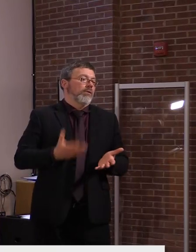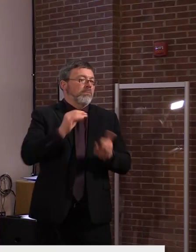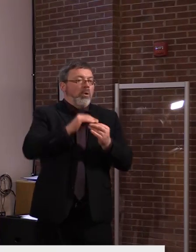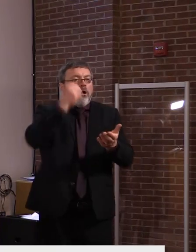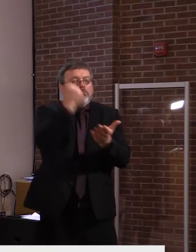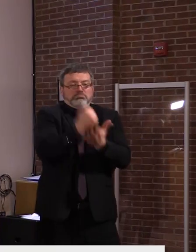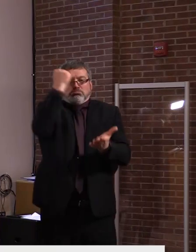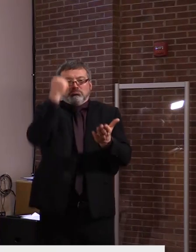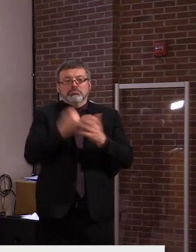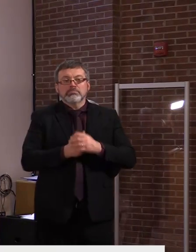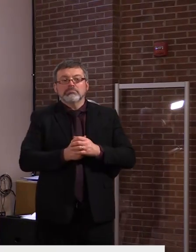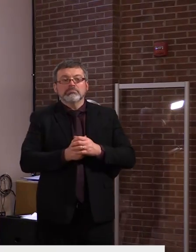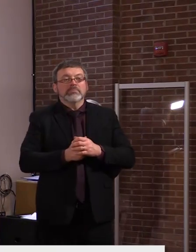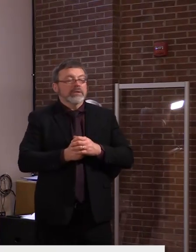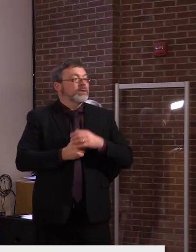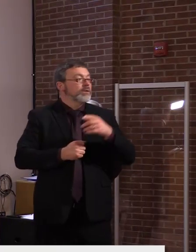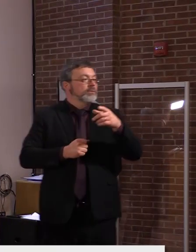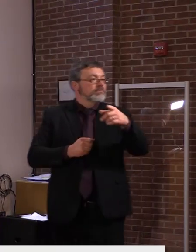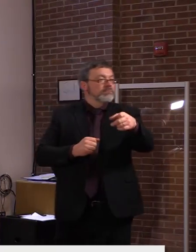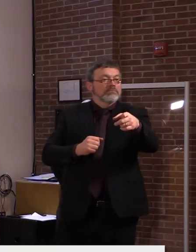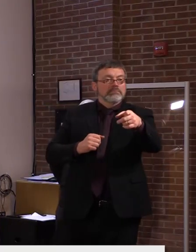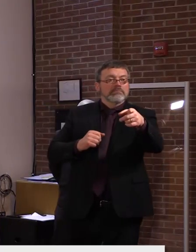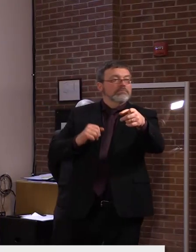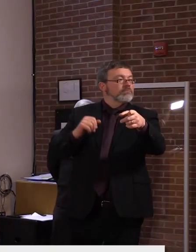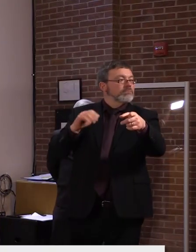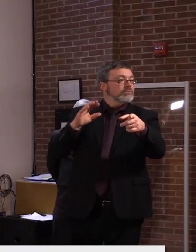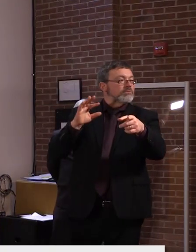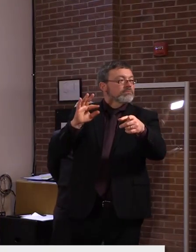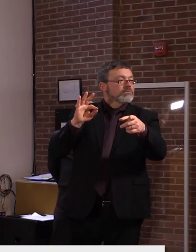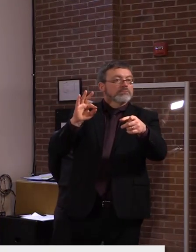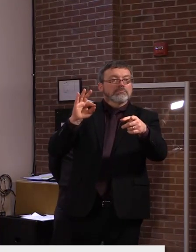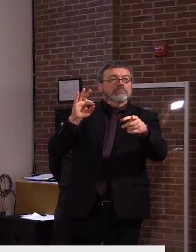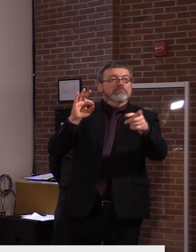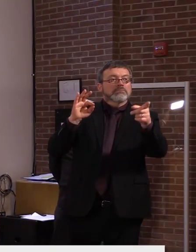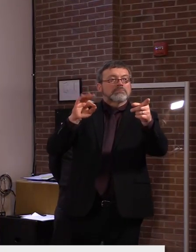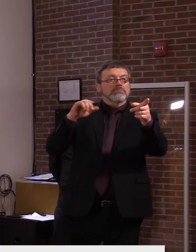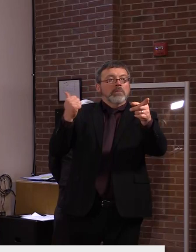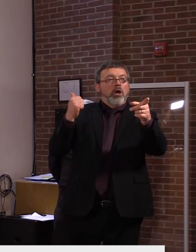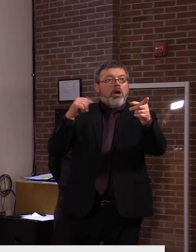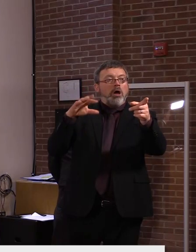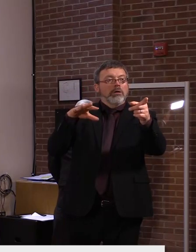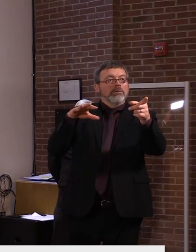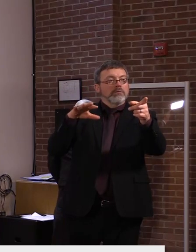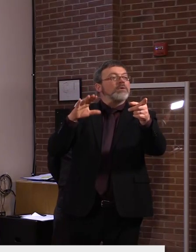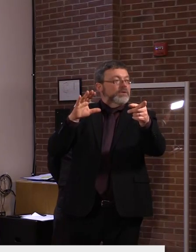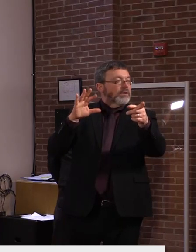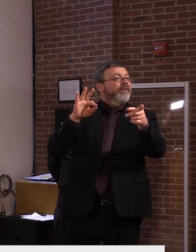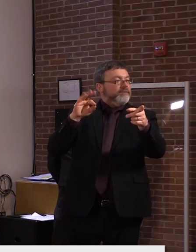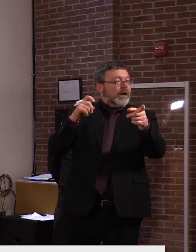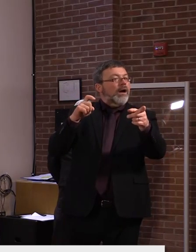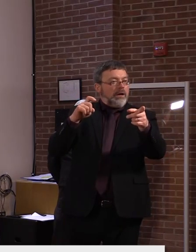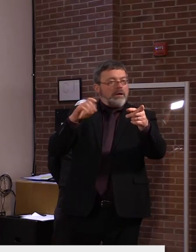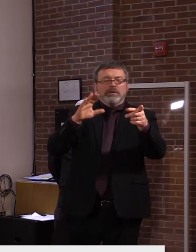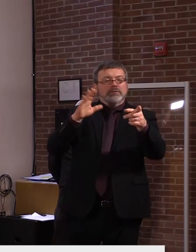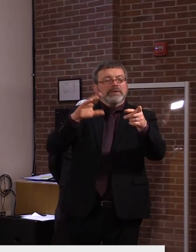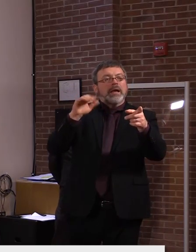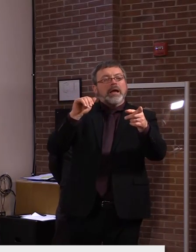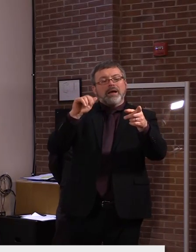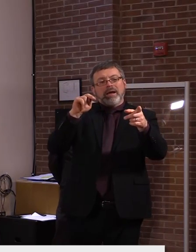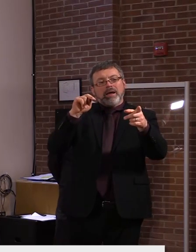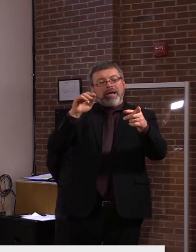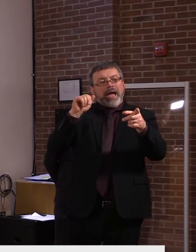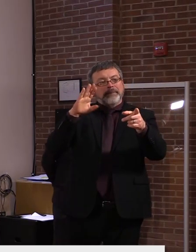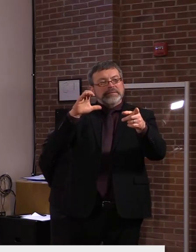Last couple of weeks in the political spectrum, and as the political fire heats up a little